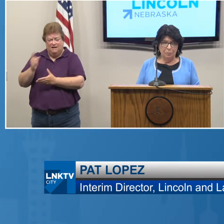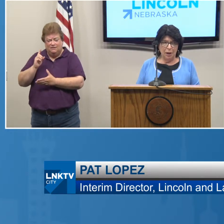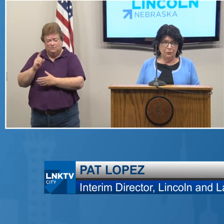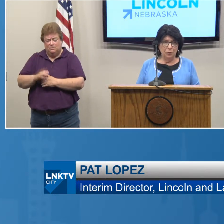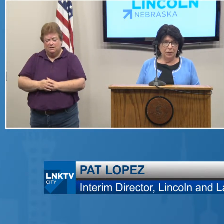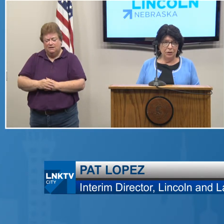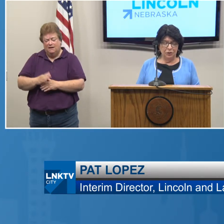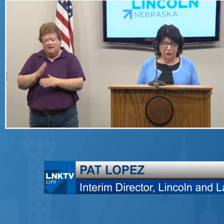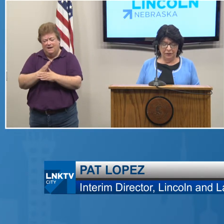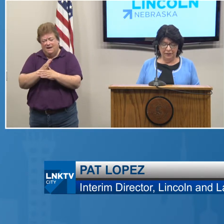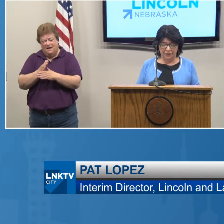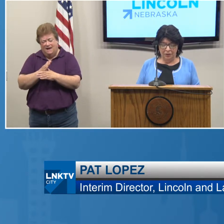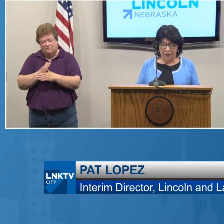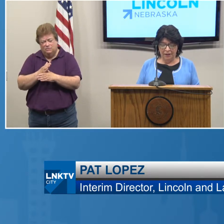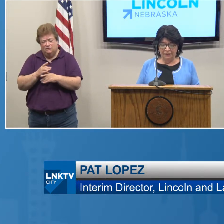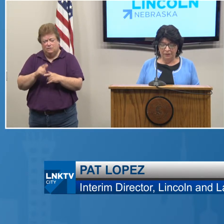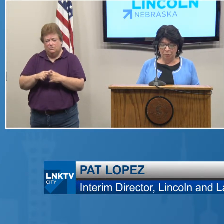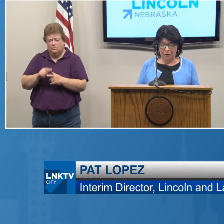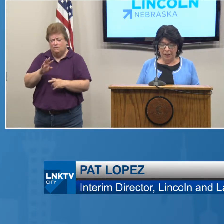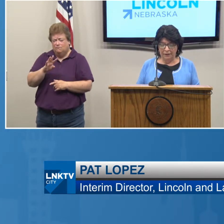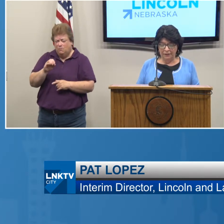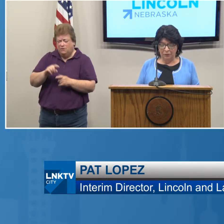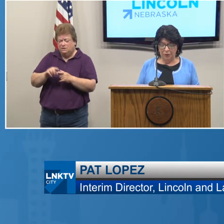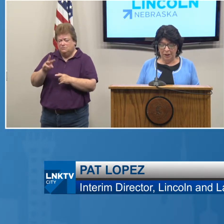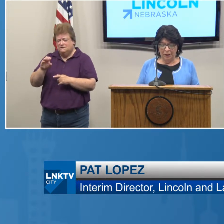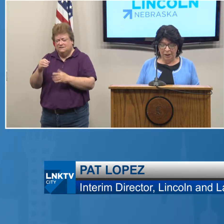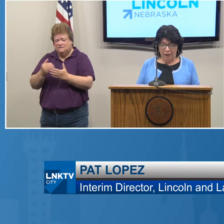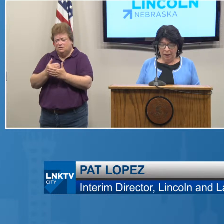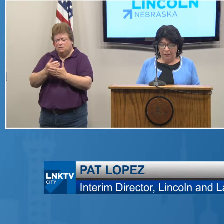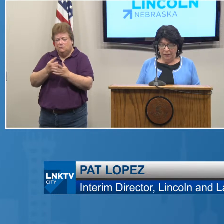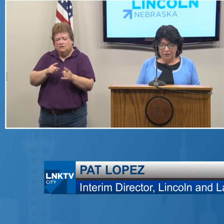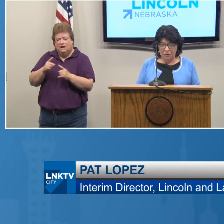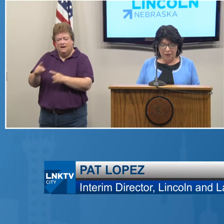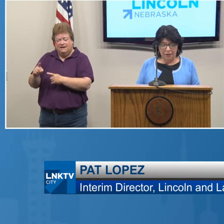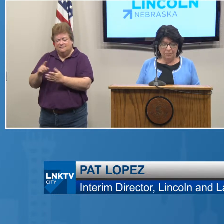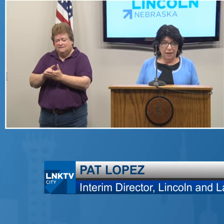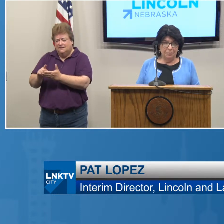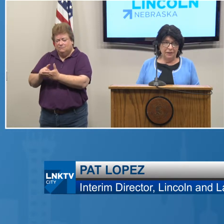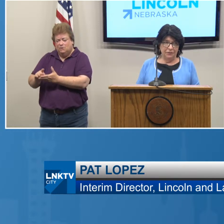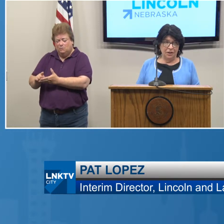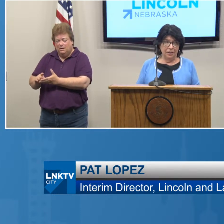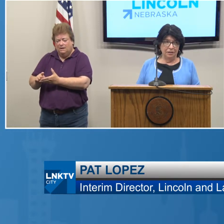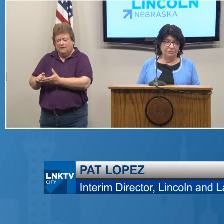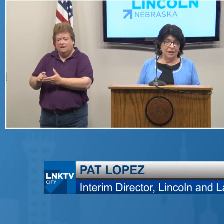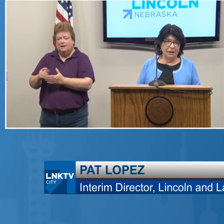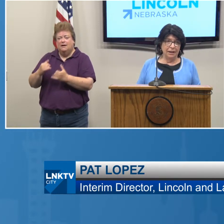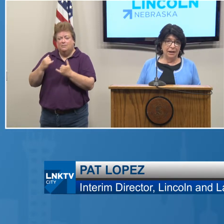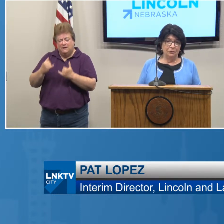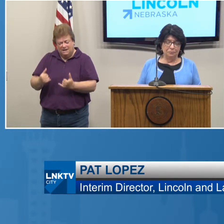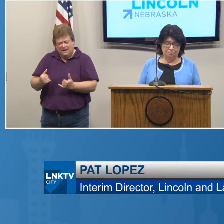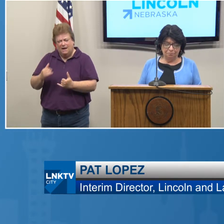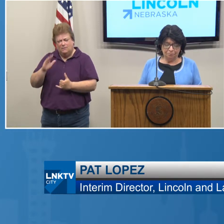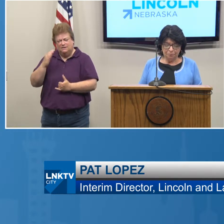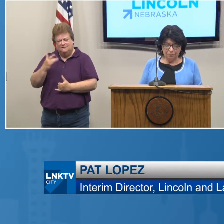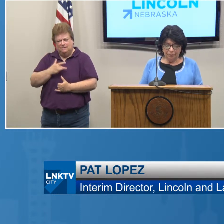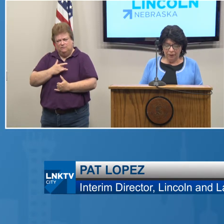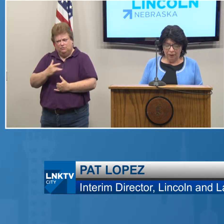average of about 46 new cases per day this week, the trend may be starting to flatten